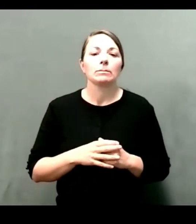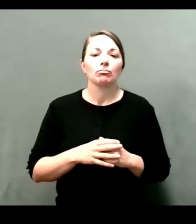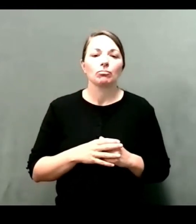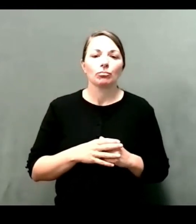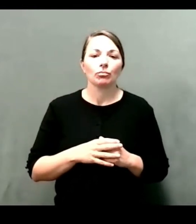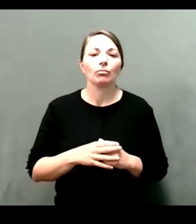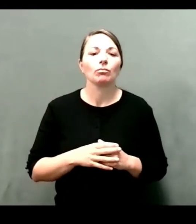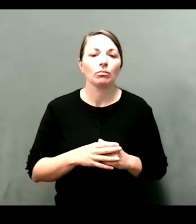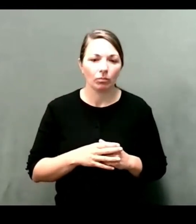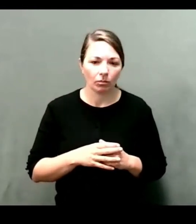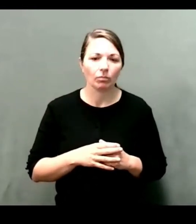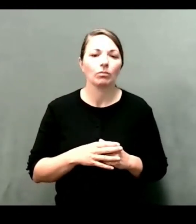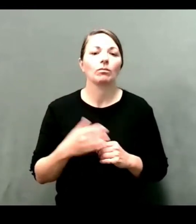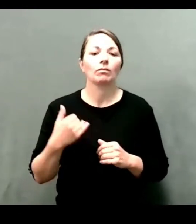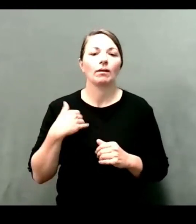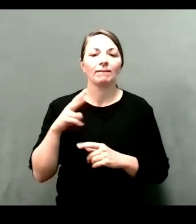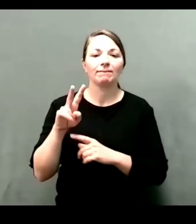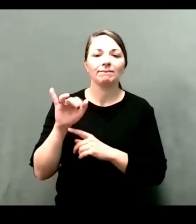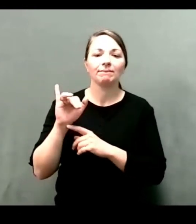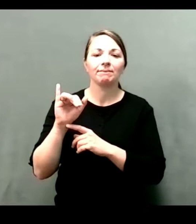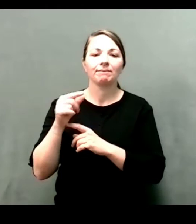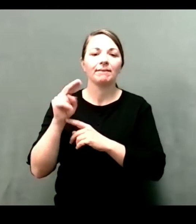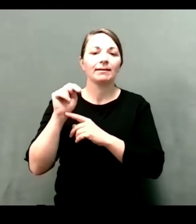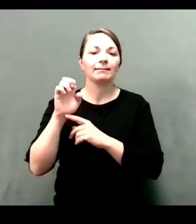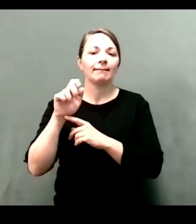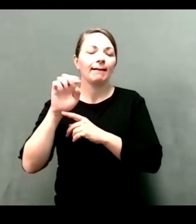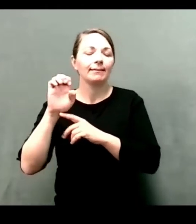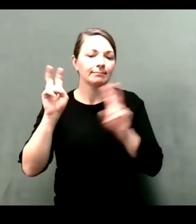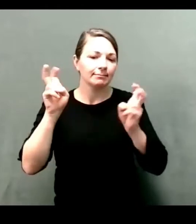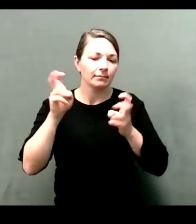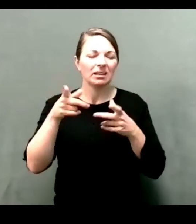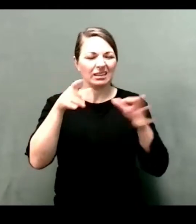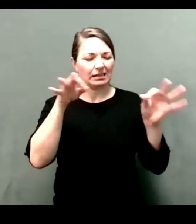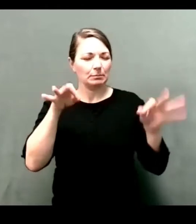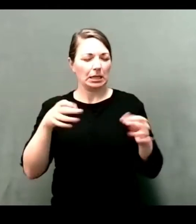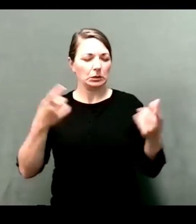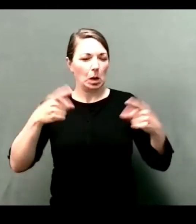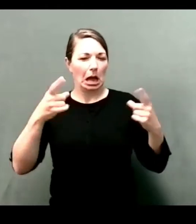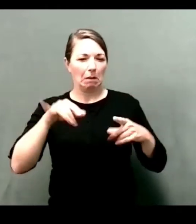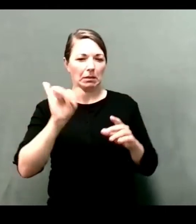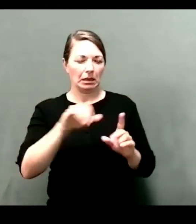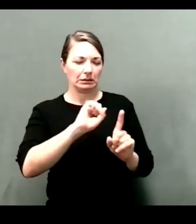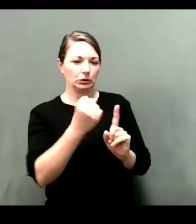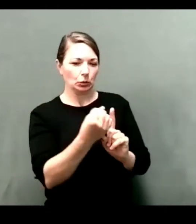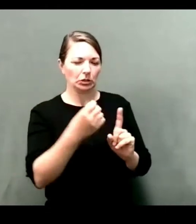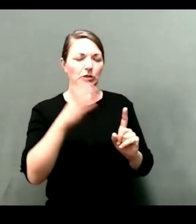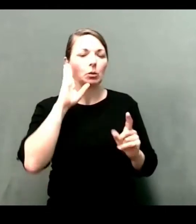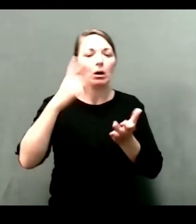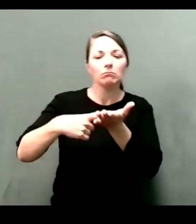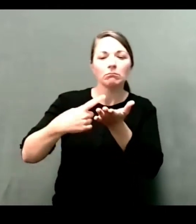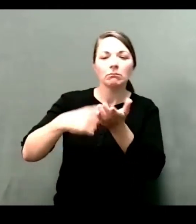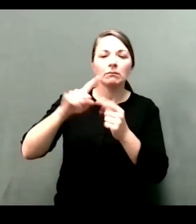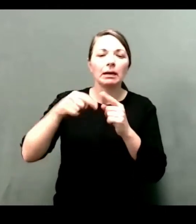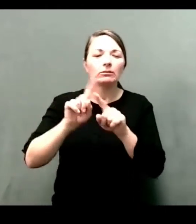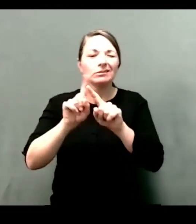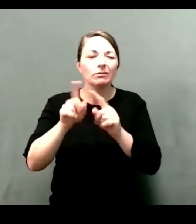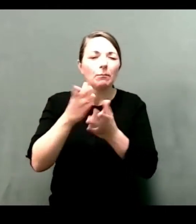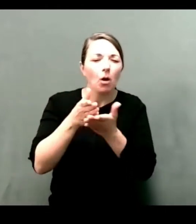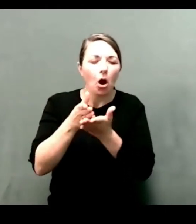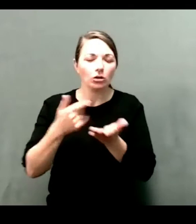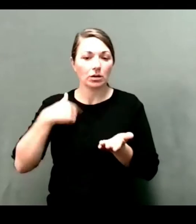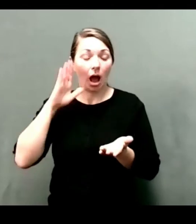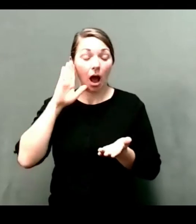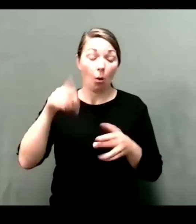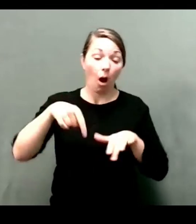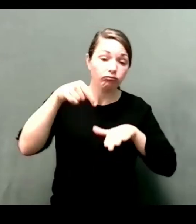vignette here that we're going to start with that will explain what happened in the case, and we'll talk a little bit about the different components of that. I'm not going to go into all